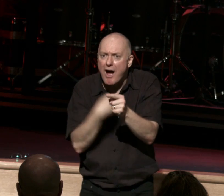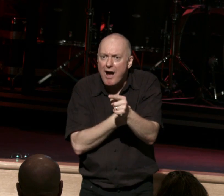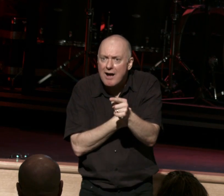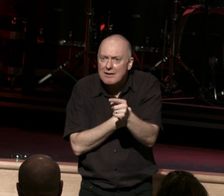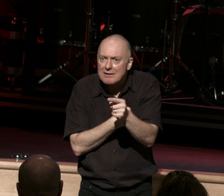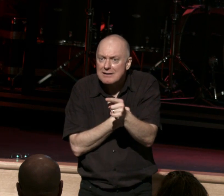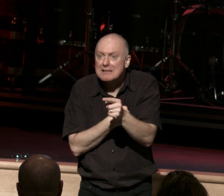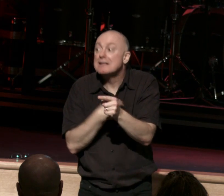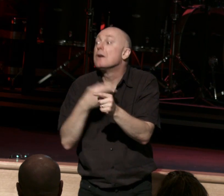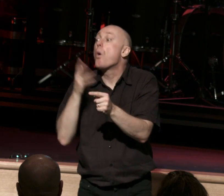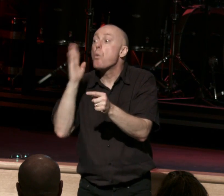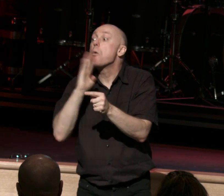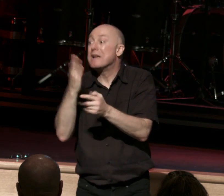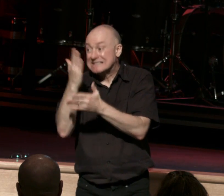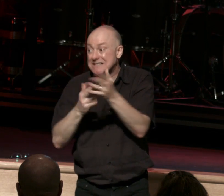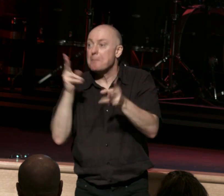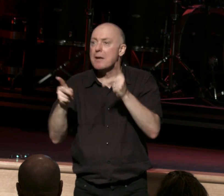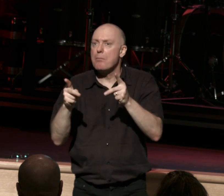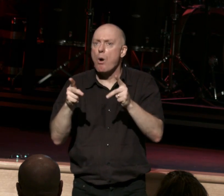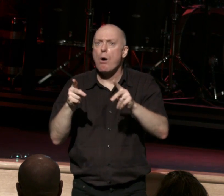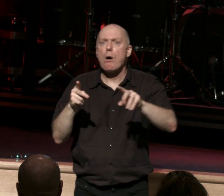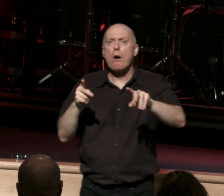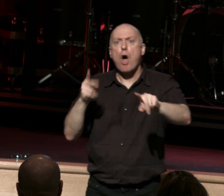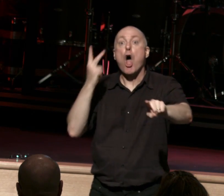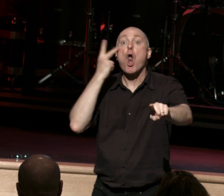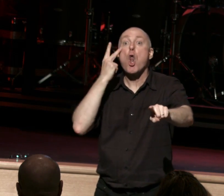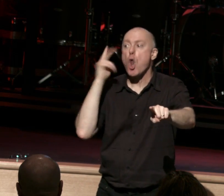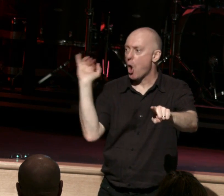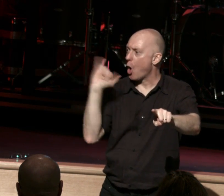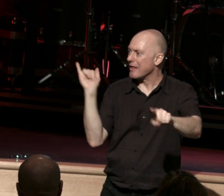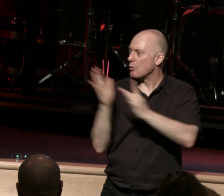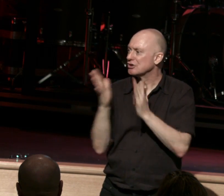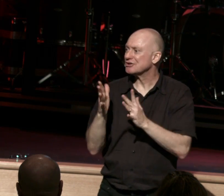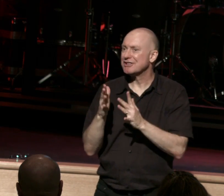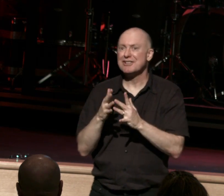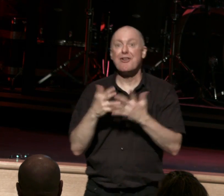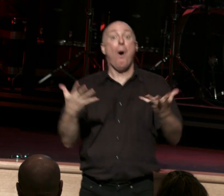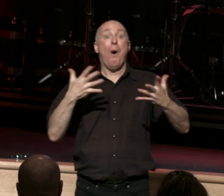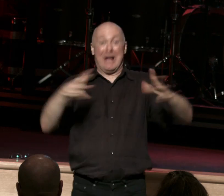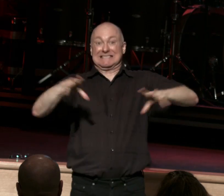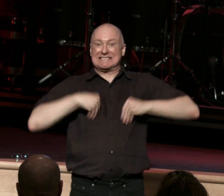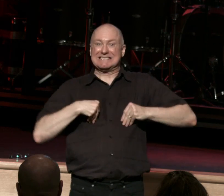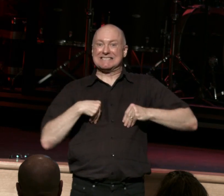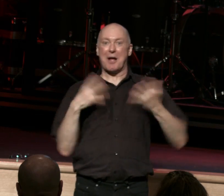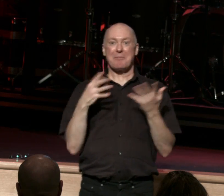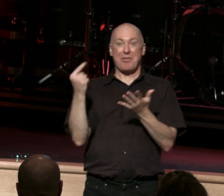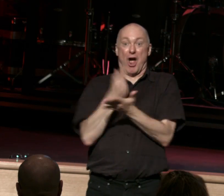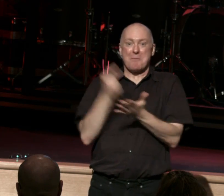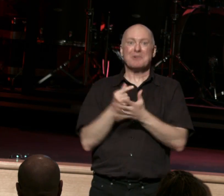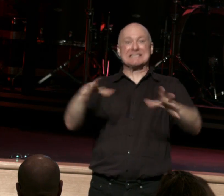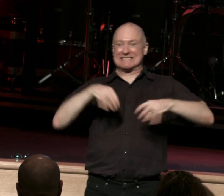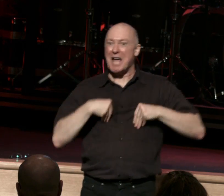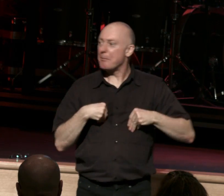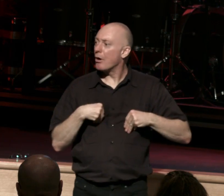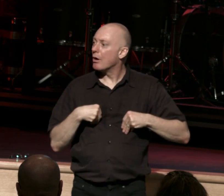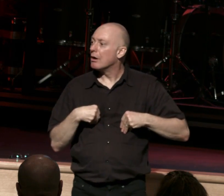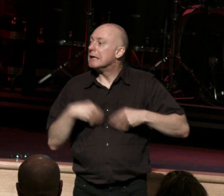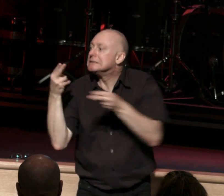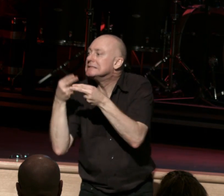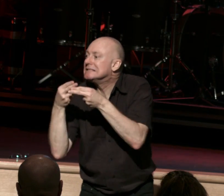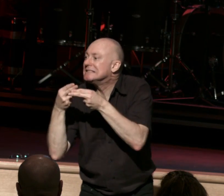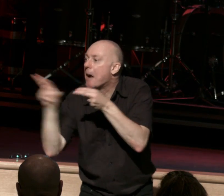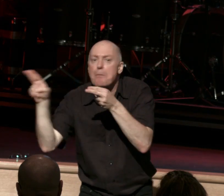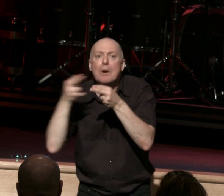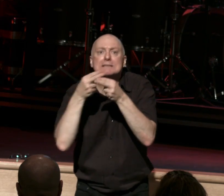explains to us that there will be people who seemingly respond to the gospel with joy, and they appear to demonstrate